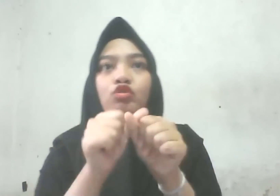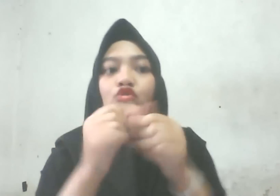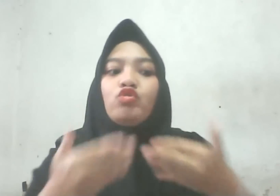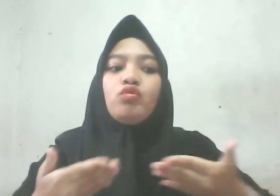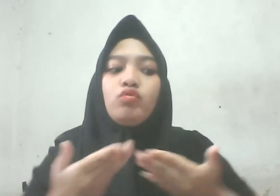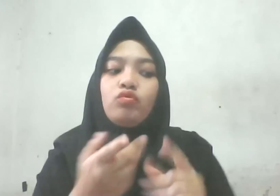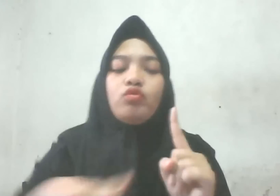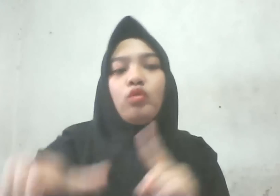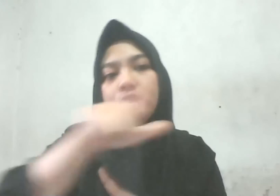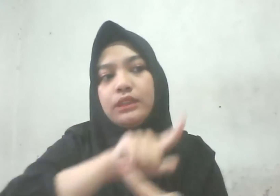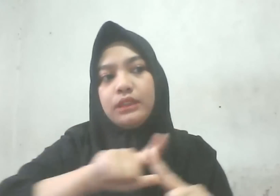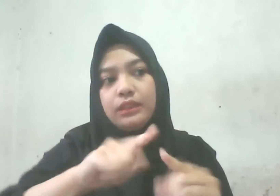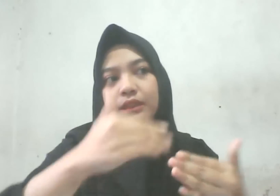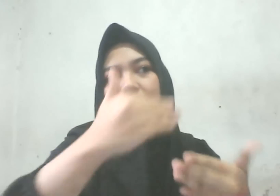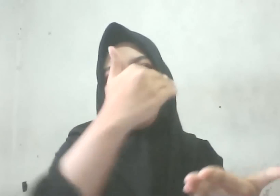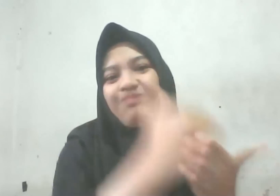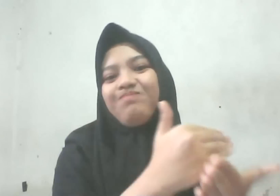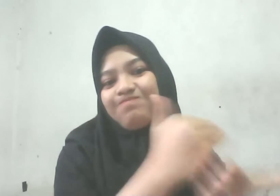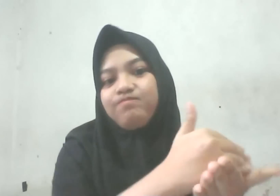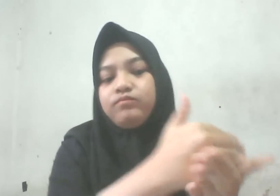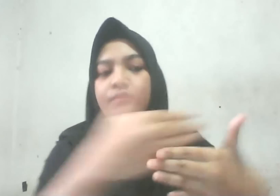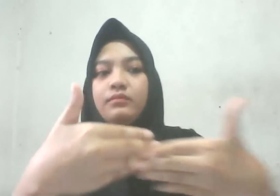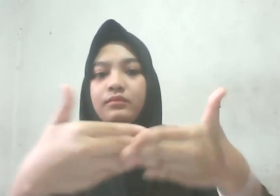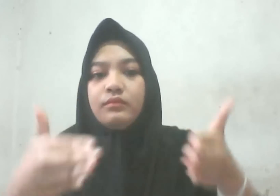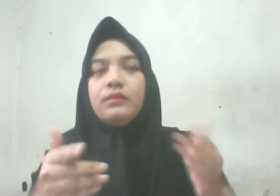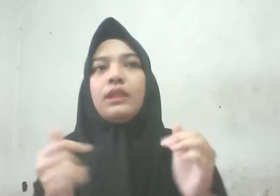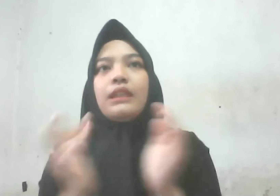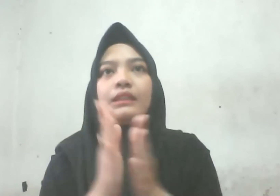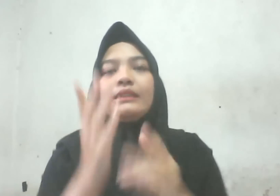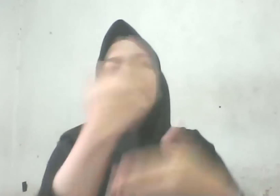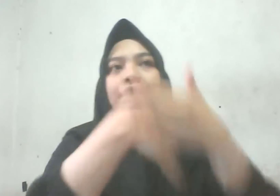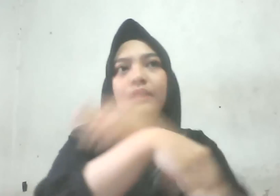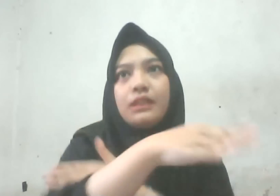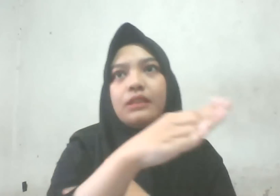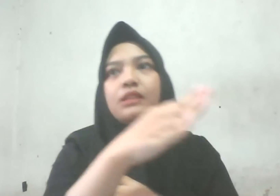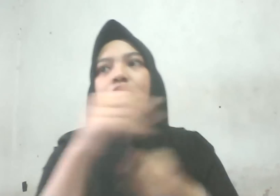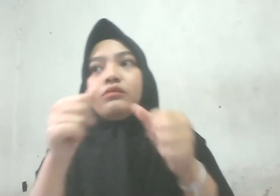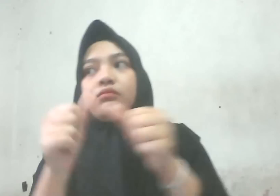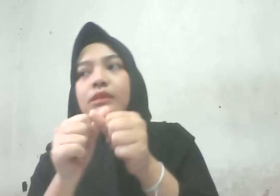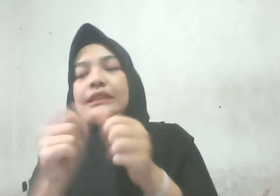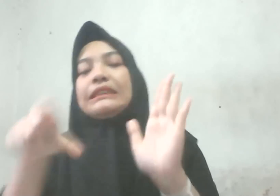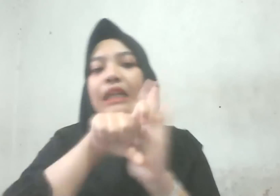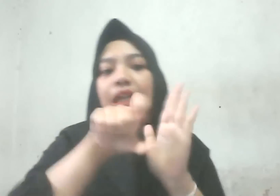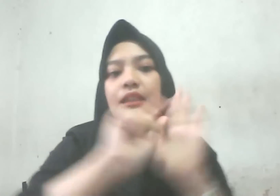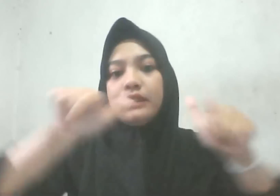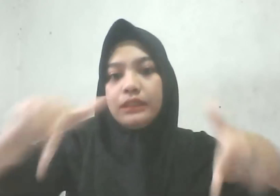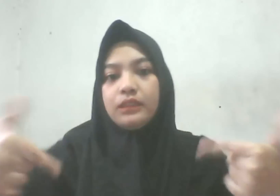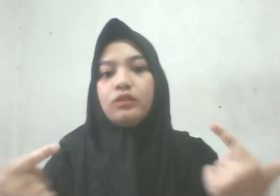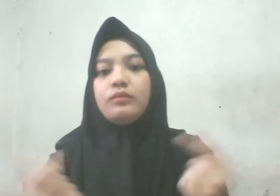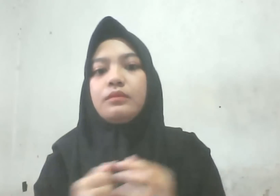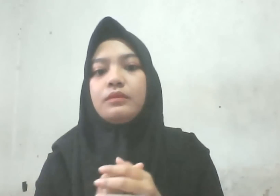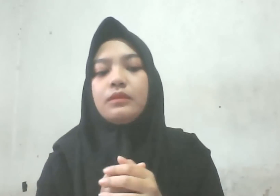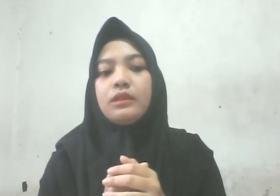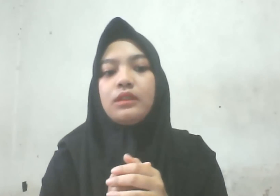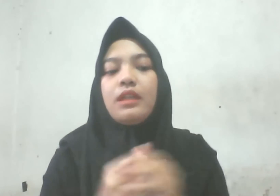It looks to challenge disabling ways of living. It's very much